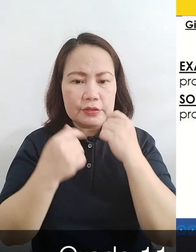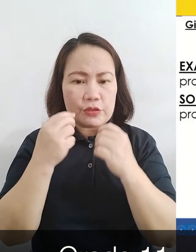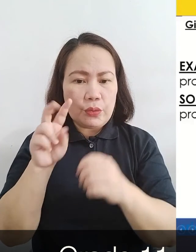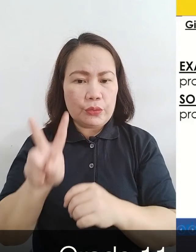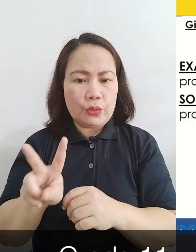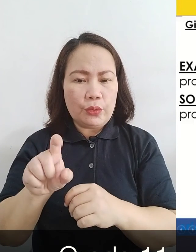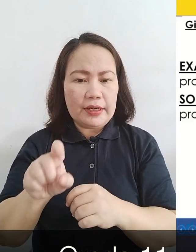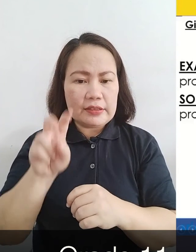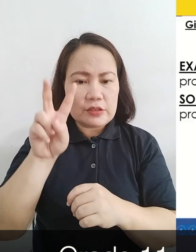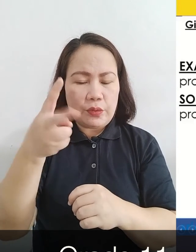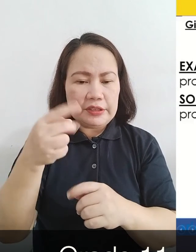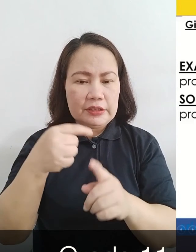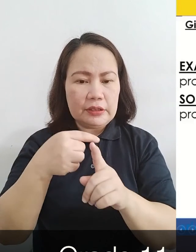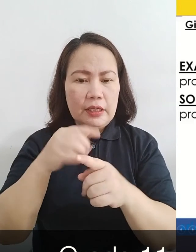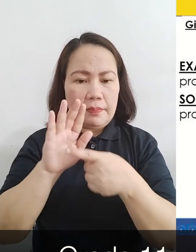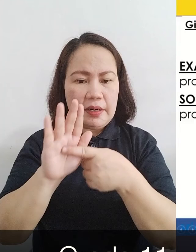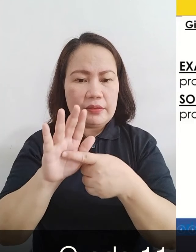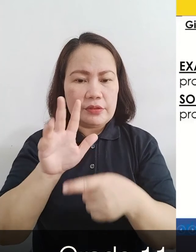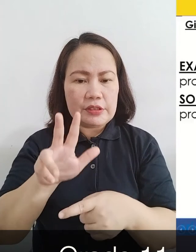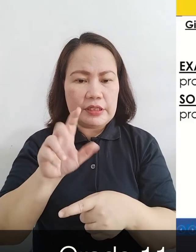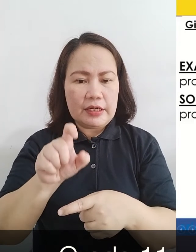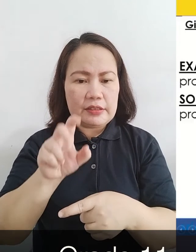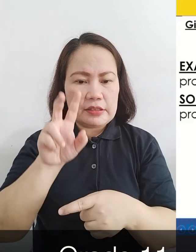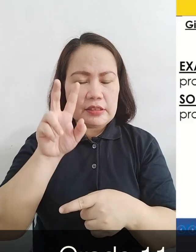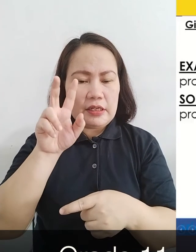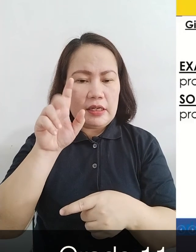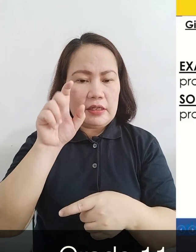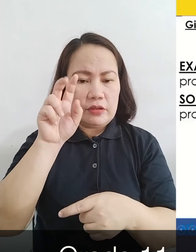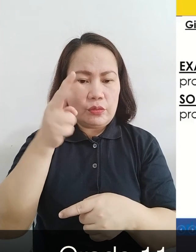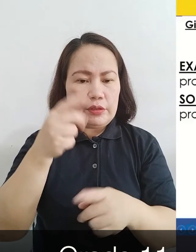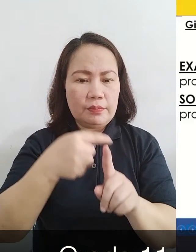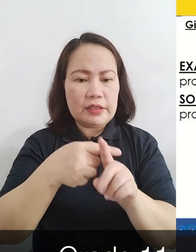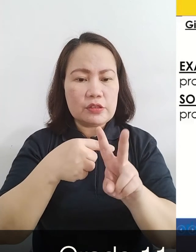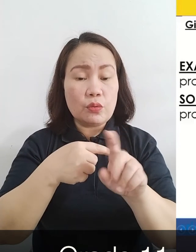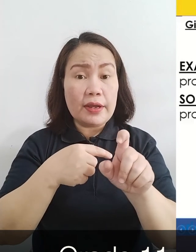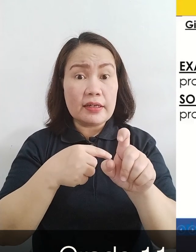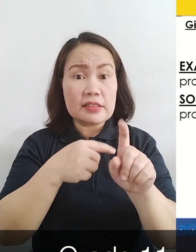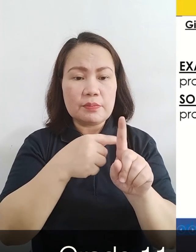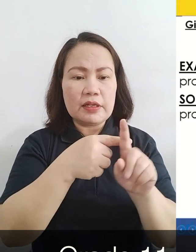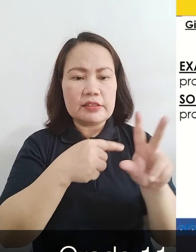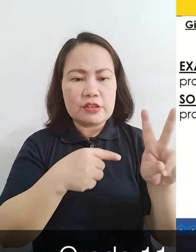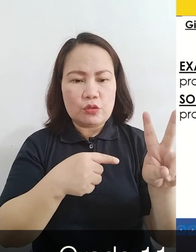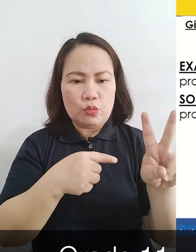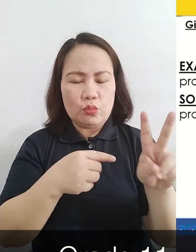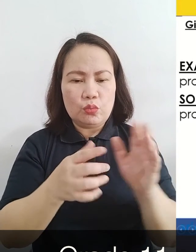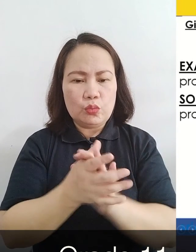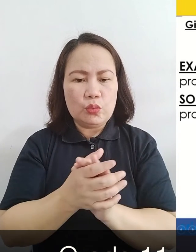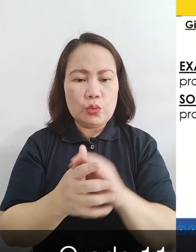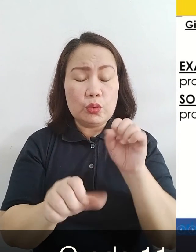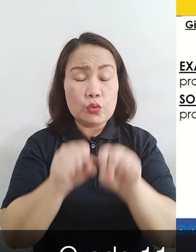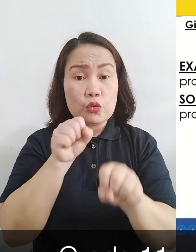squared. 4x minus 2x is positive 2x plus 2. So therefore,